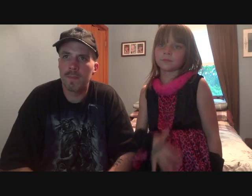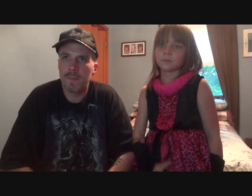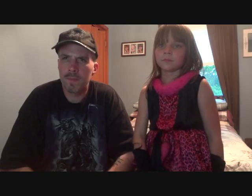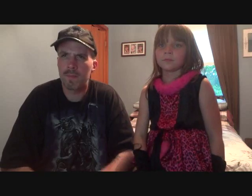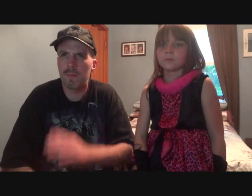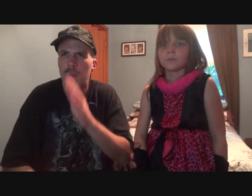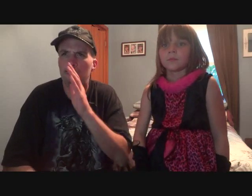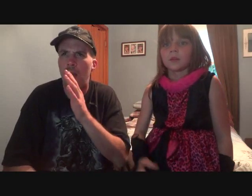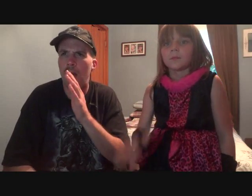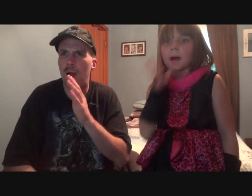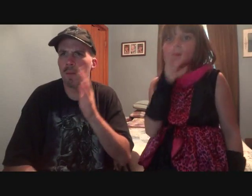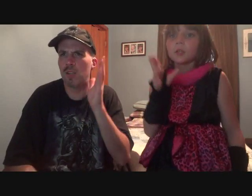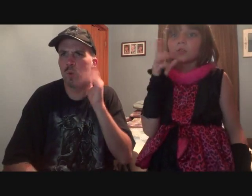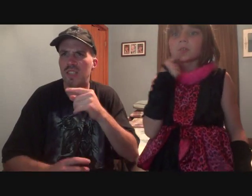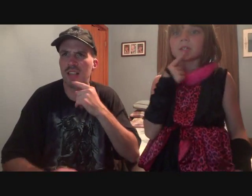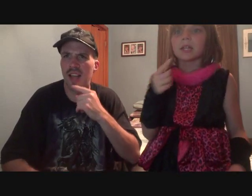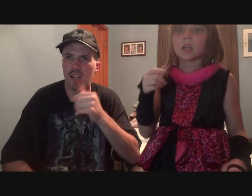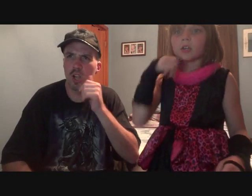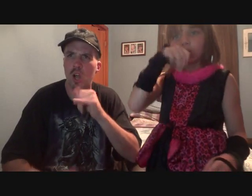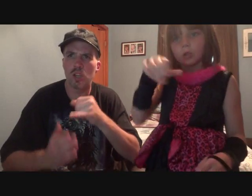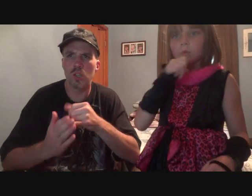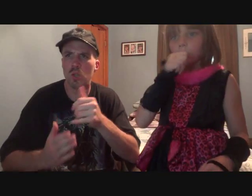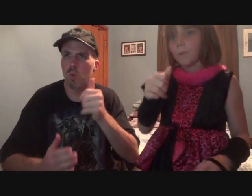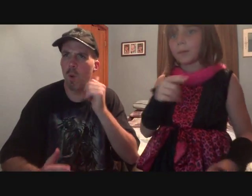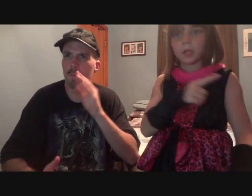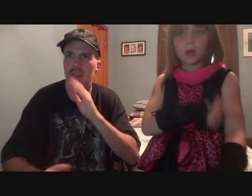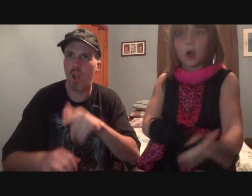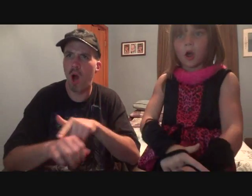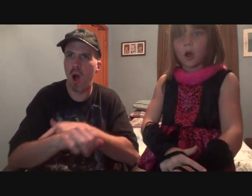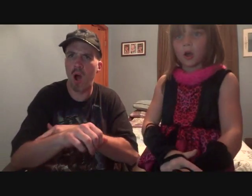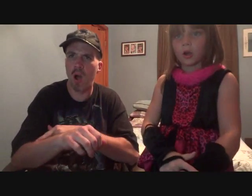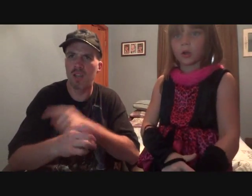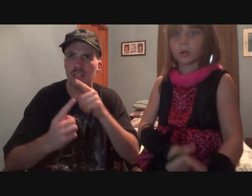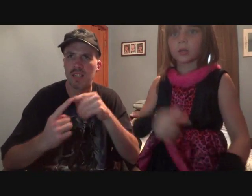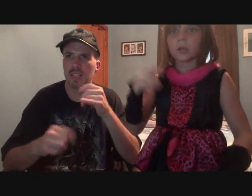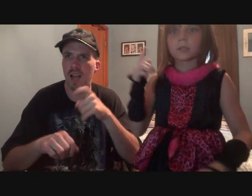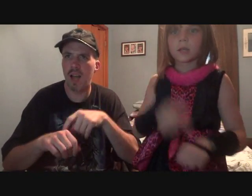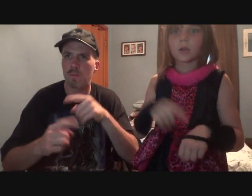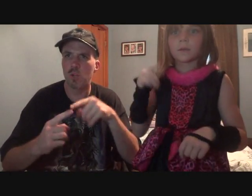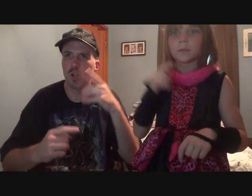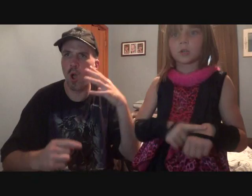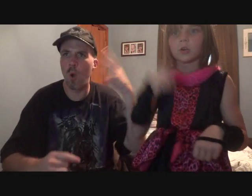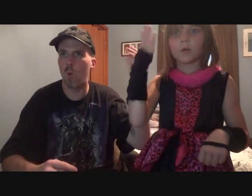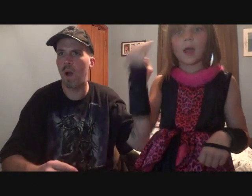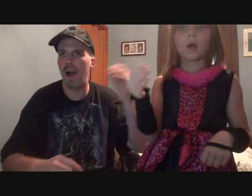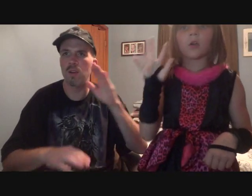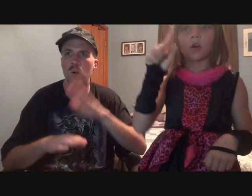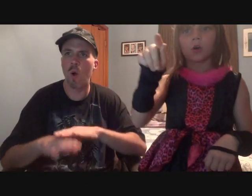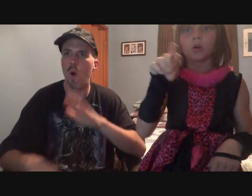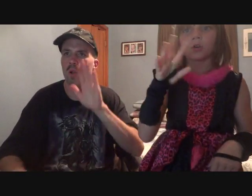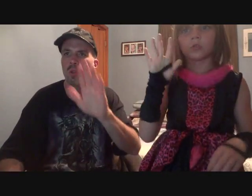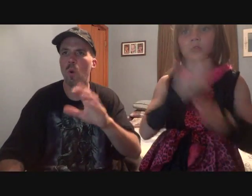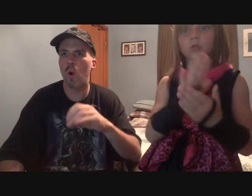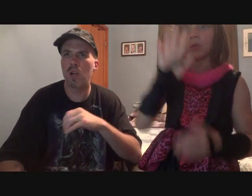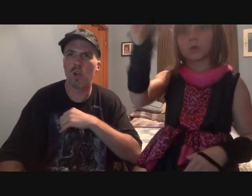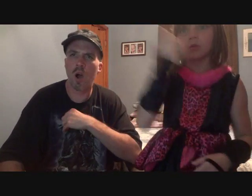I used to say, girl, it won't be long But it's time to go out on your own